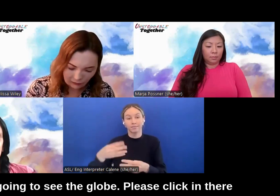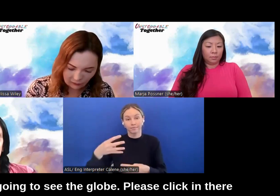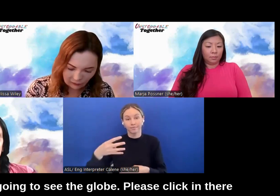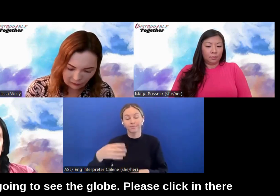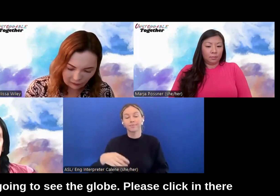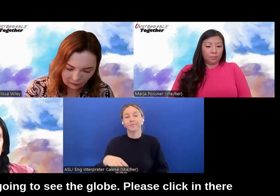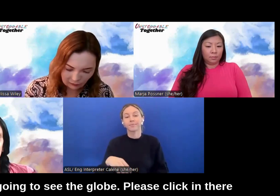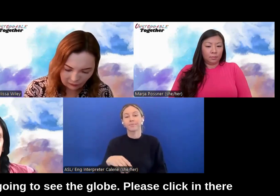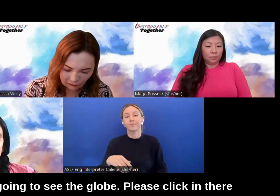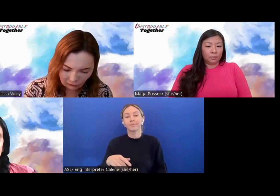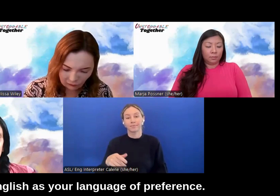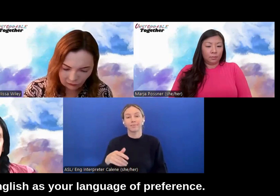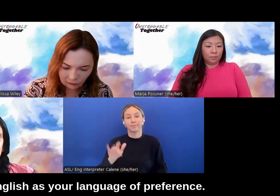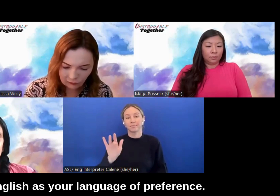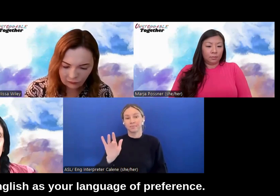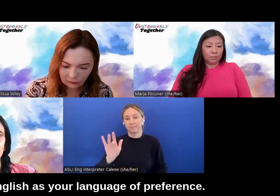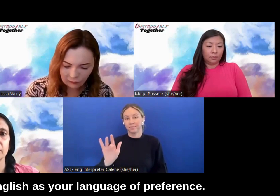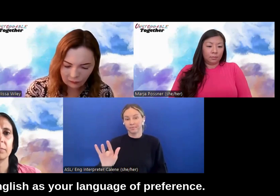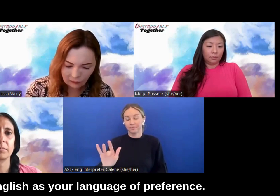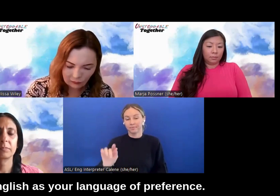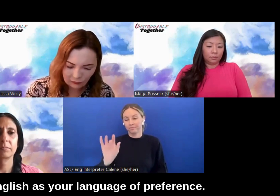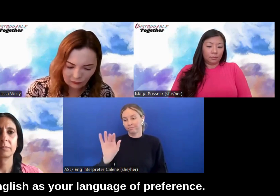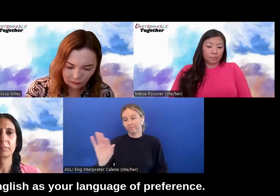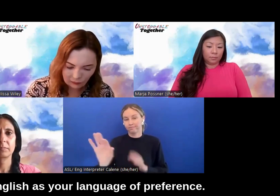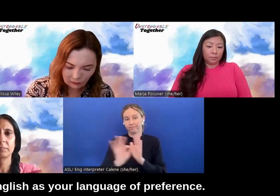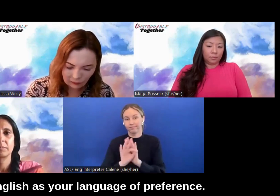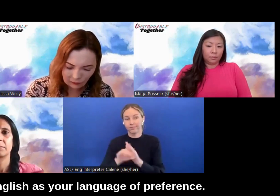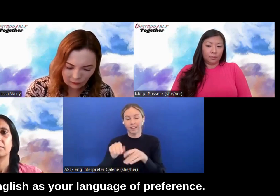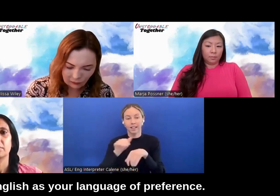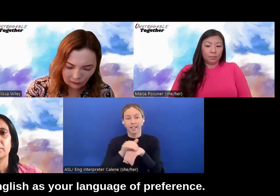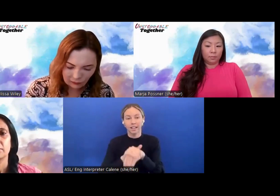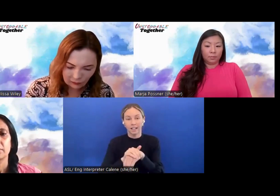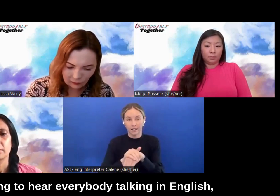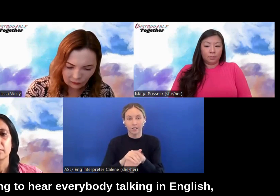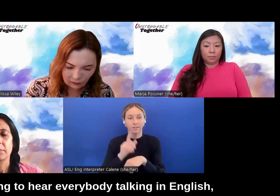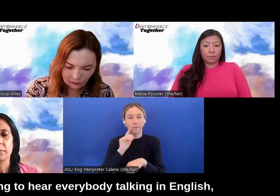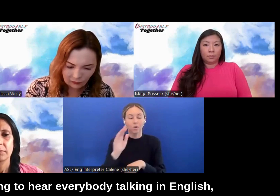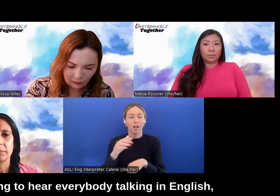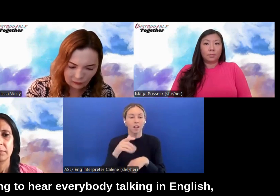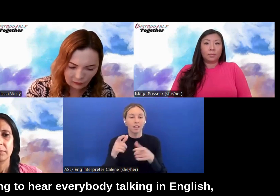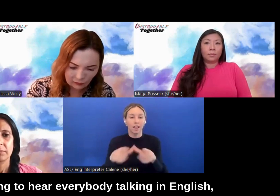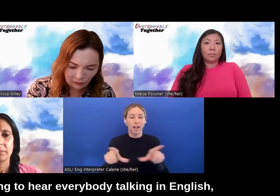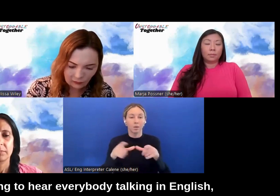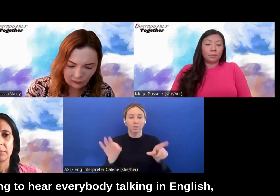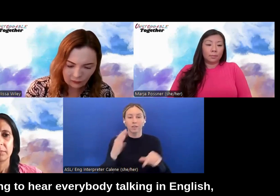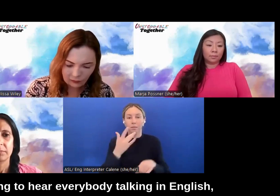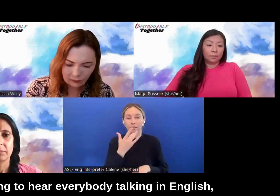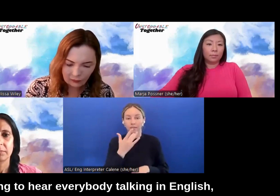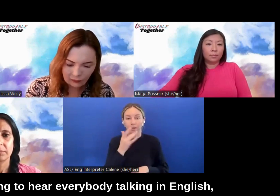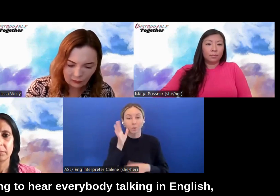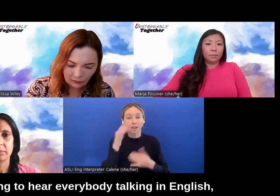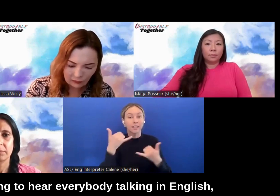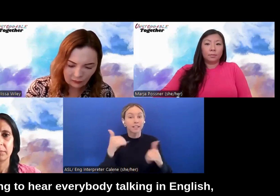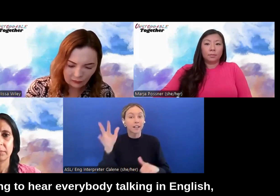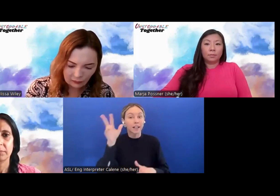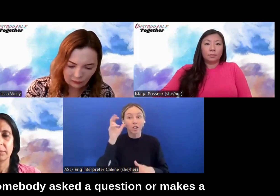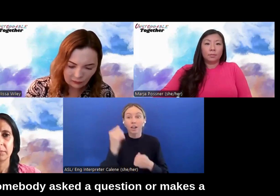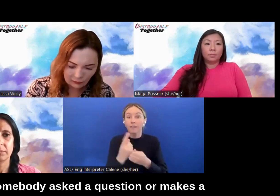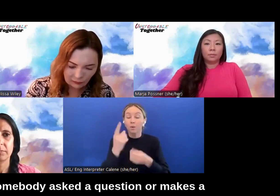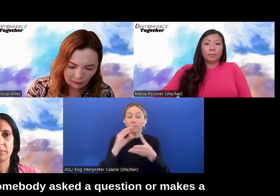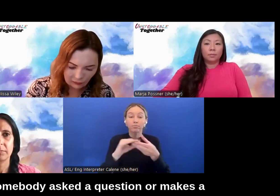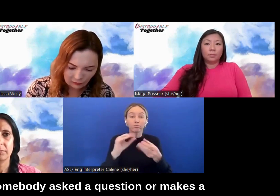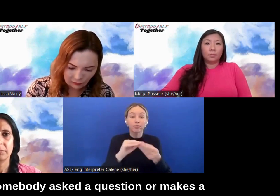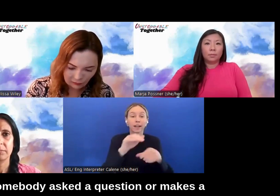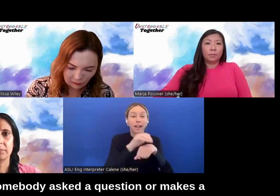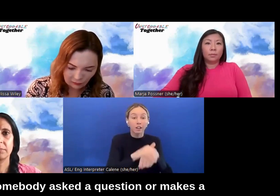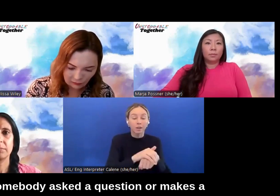globe. Please click in there and choose English as your language of preference. You still are going to hear everybody talking in English,